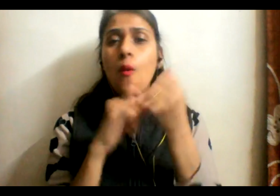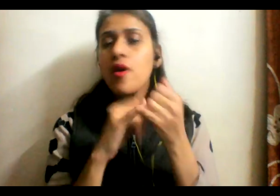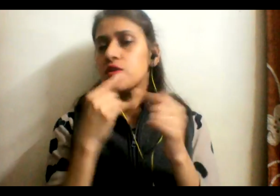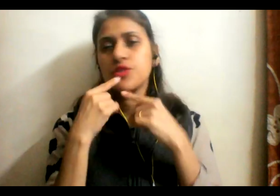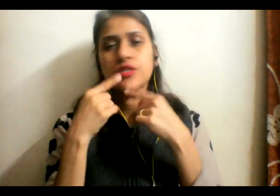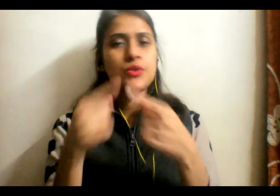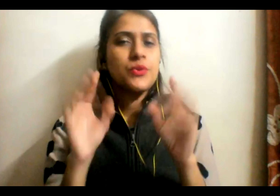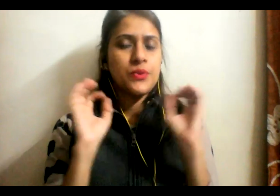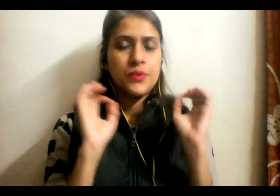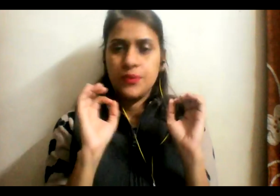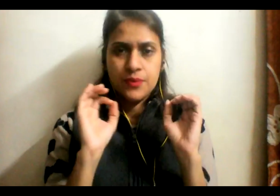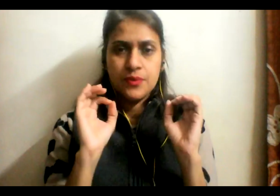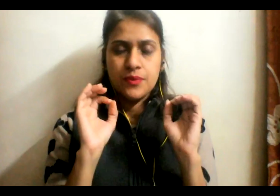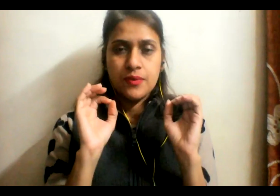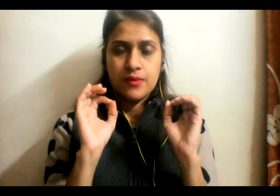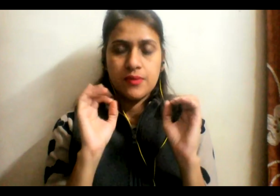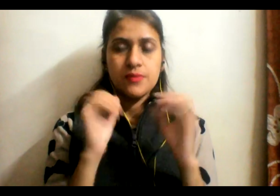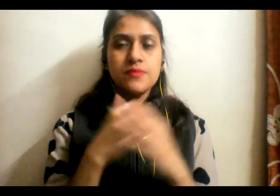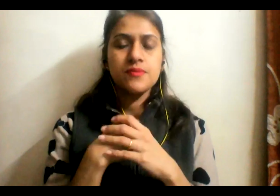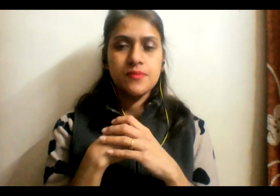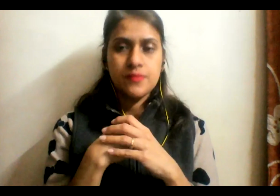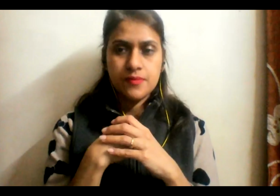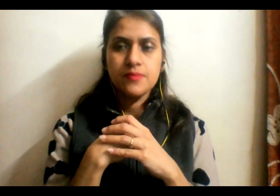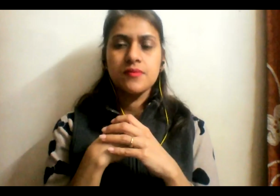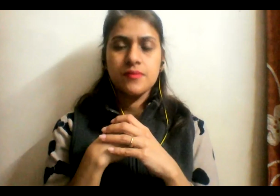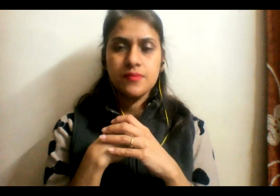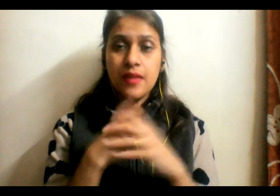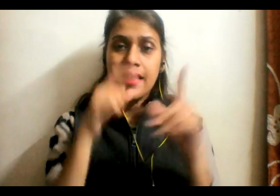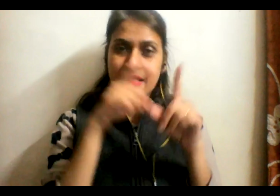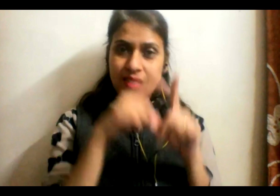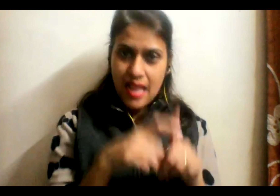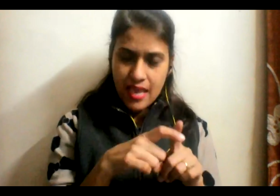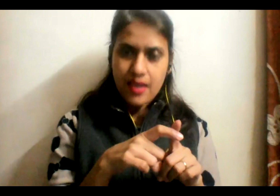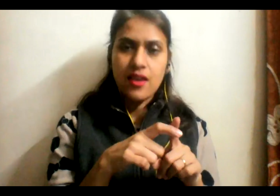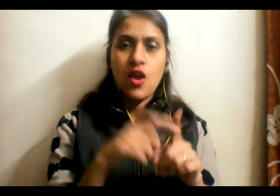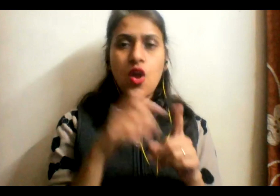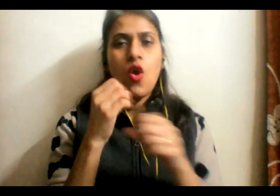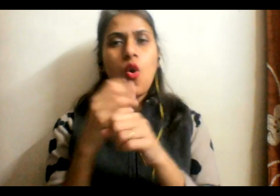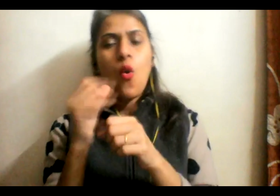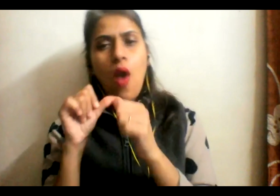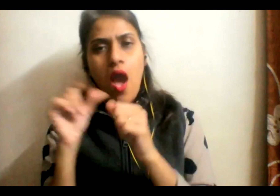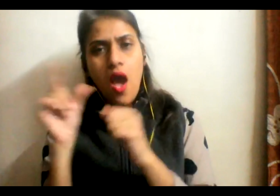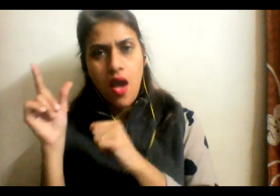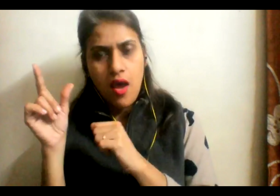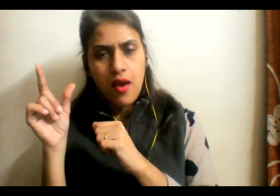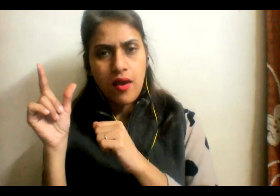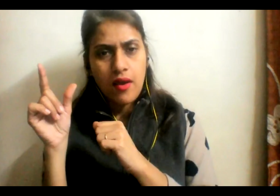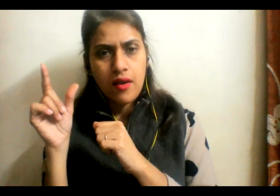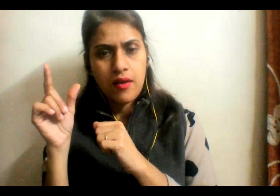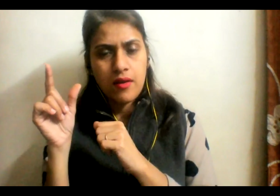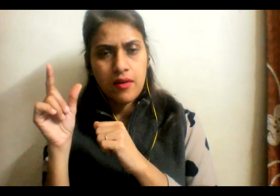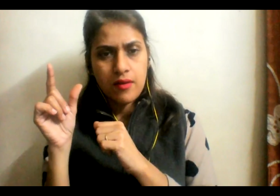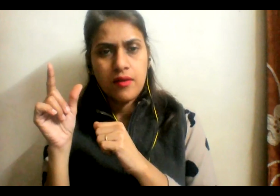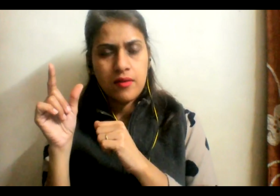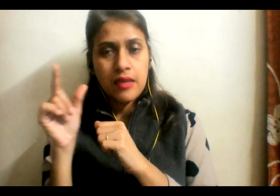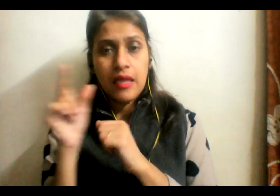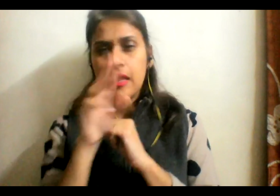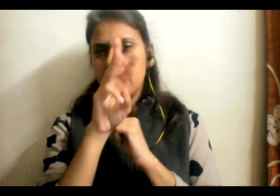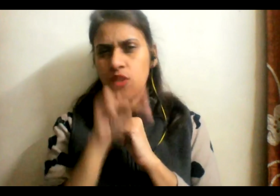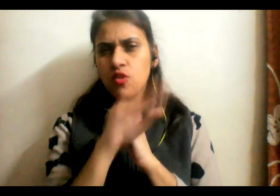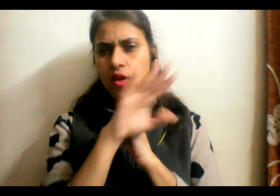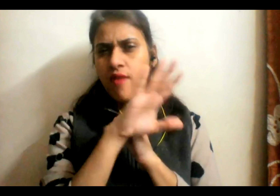be. So therefore, while the state like Delhi, Goa may have more than, perhaps